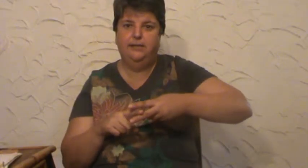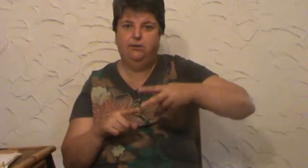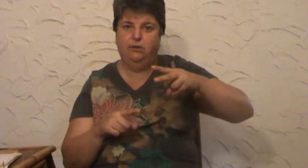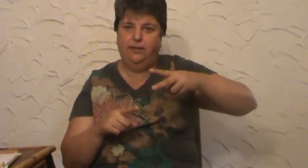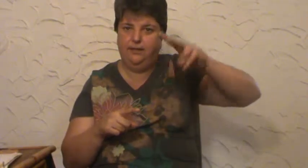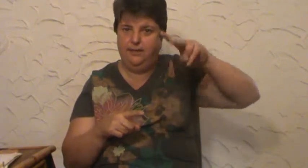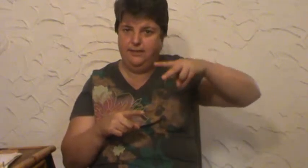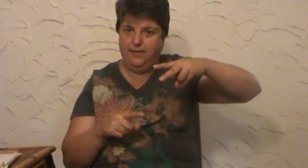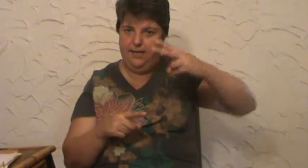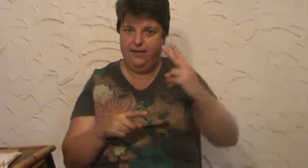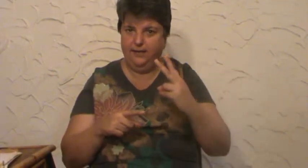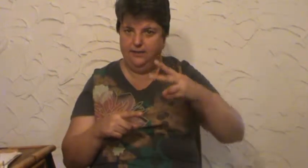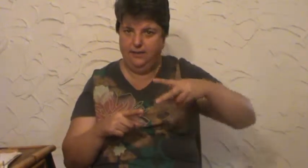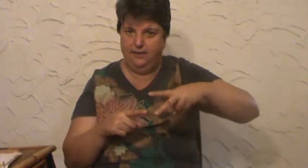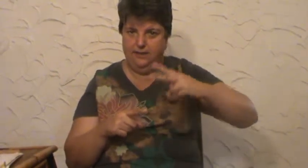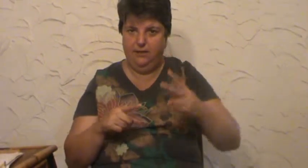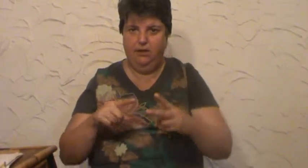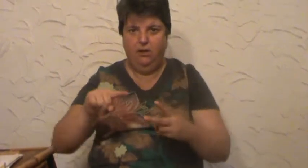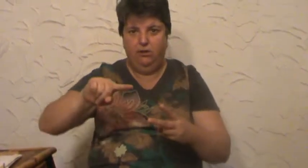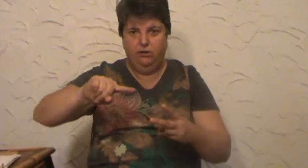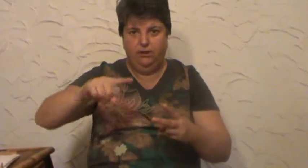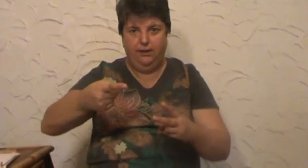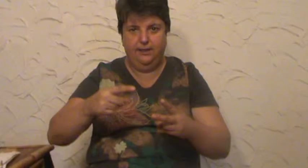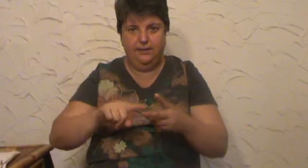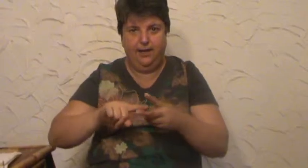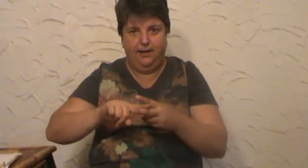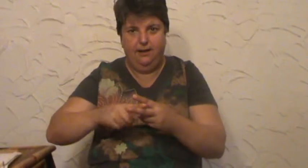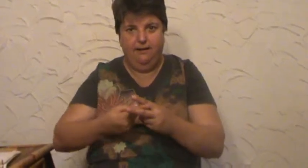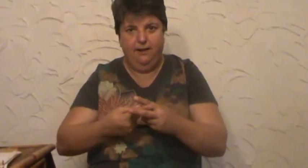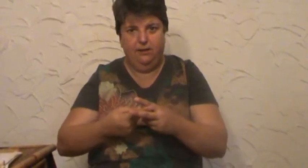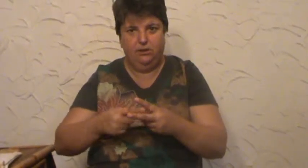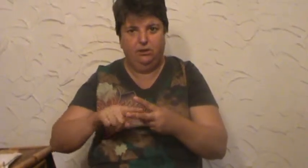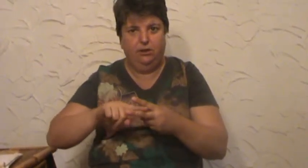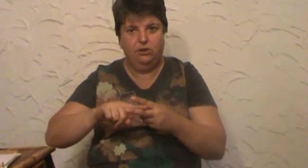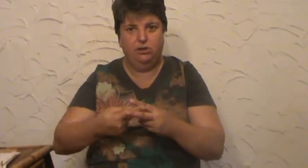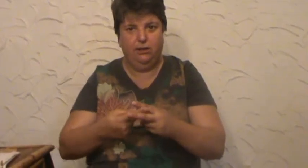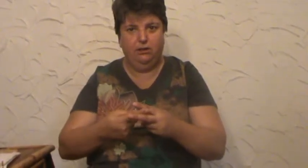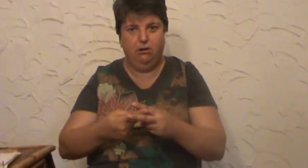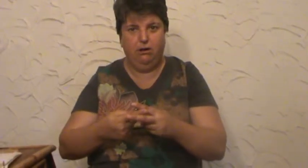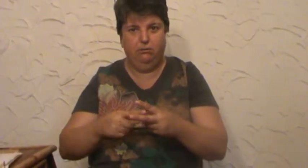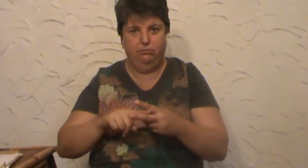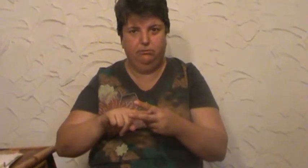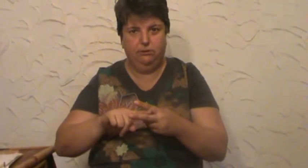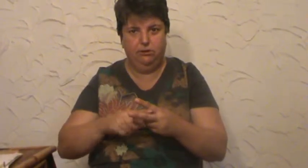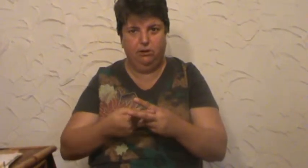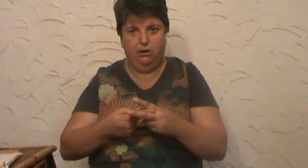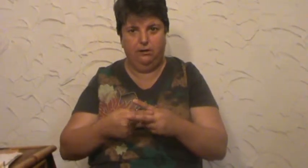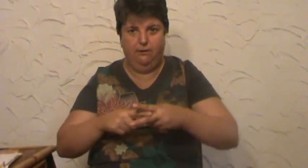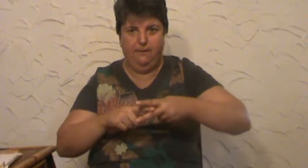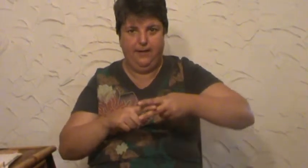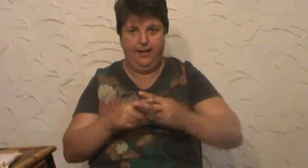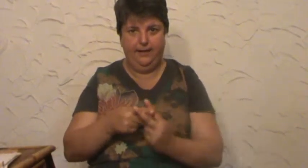of turning this hand, you're turning this hand. Start like you're starting a car. Start. So